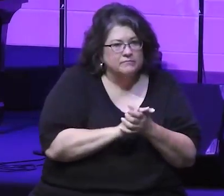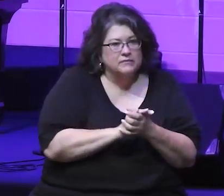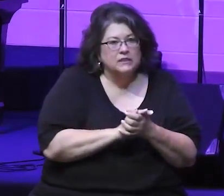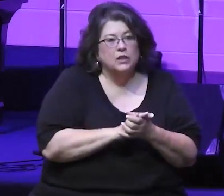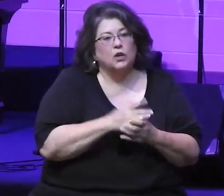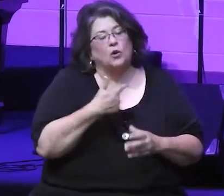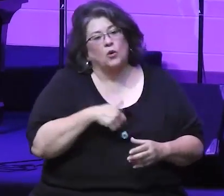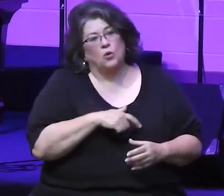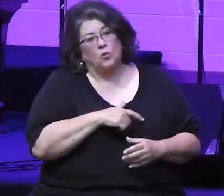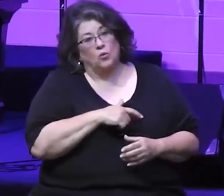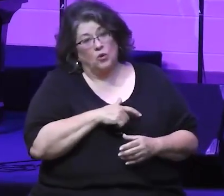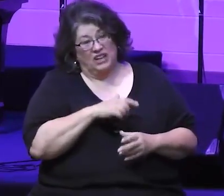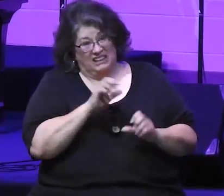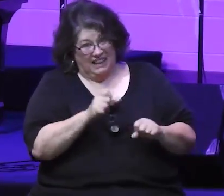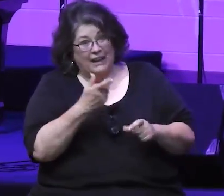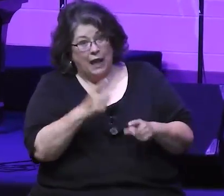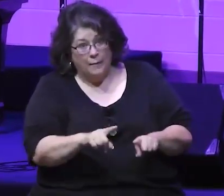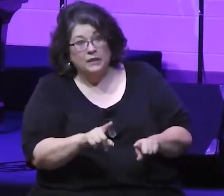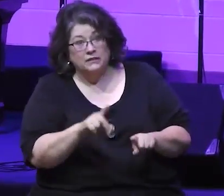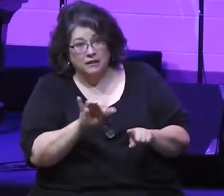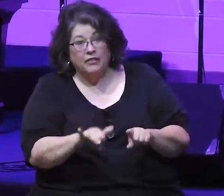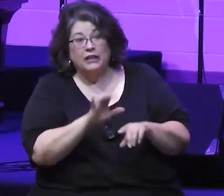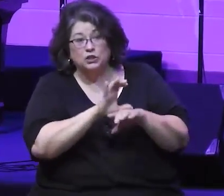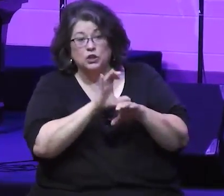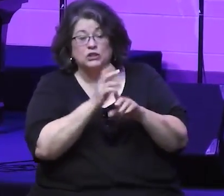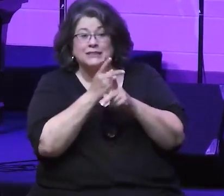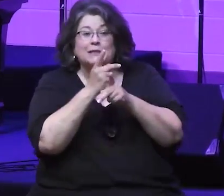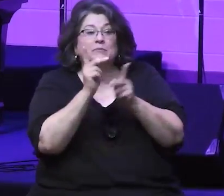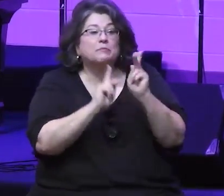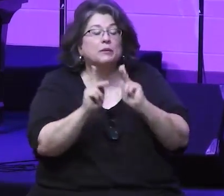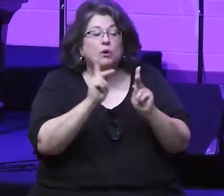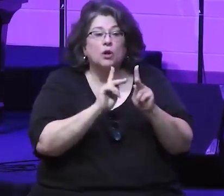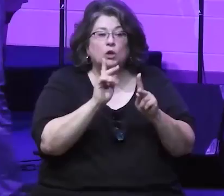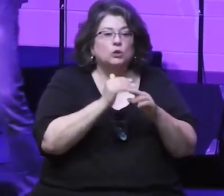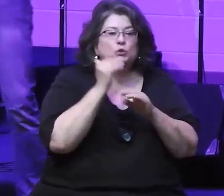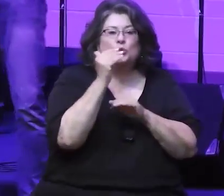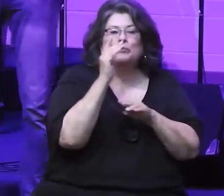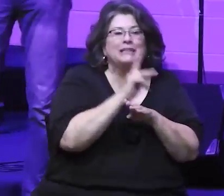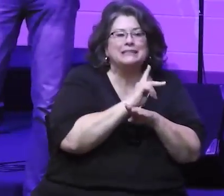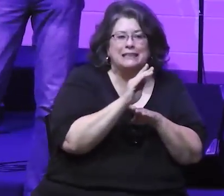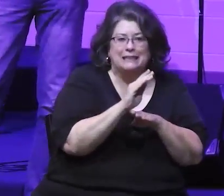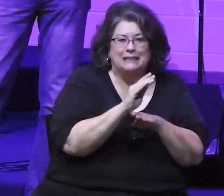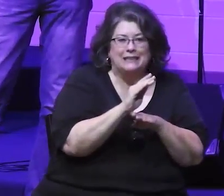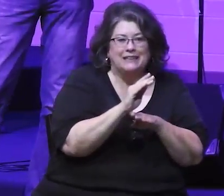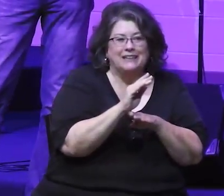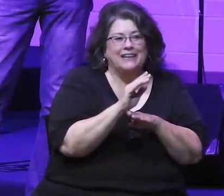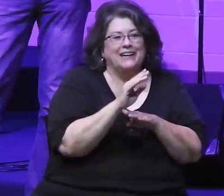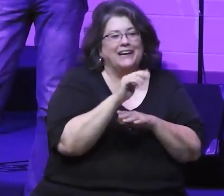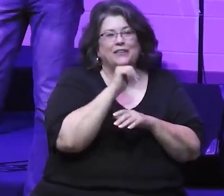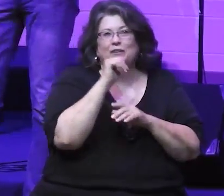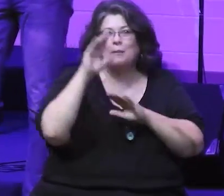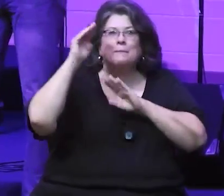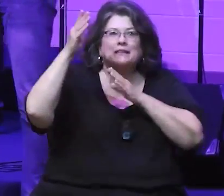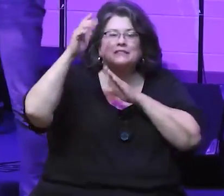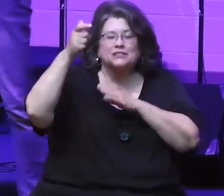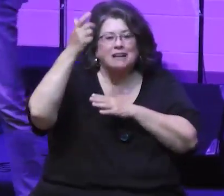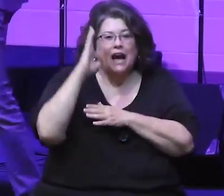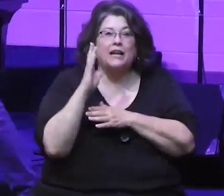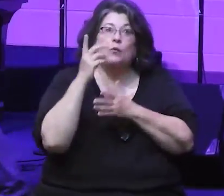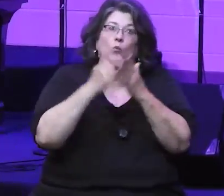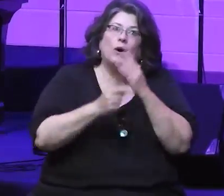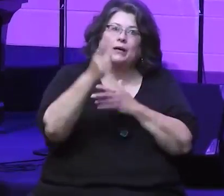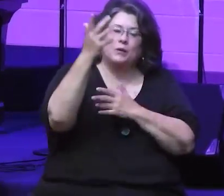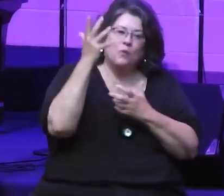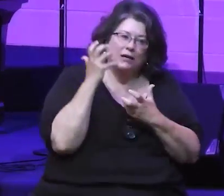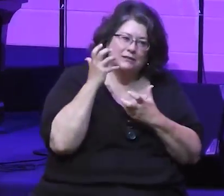you're not involved in the world, stewarding the whole of your life. So we might be putting some of the things that we really love doing that are really fun and that we've been